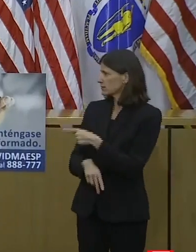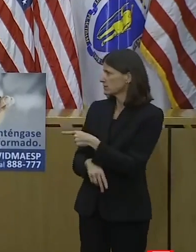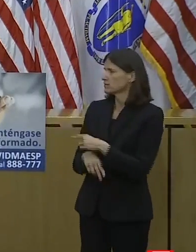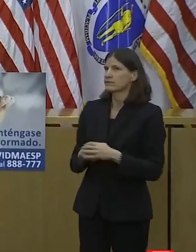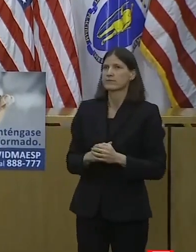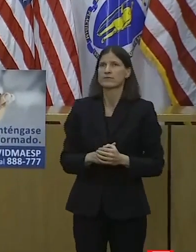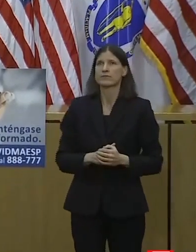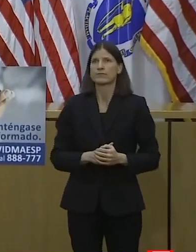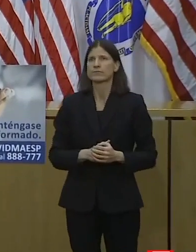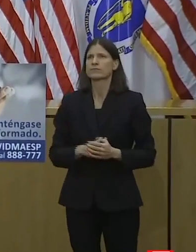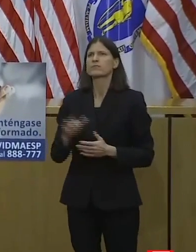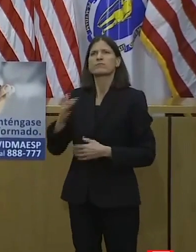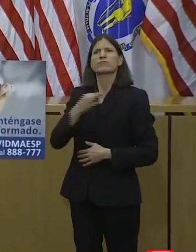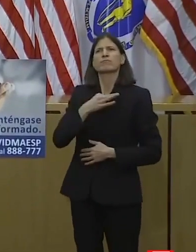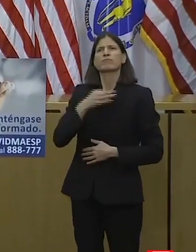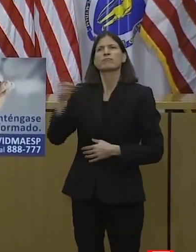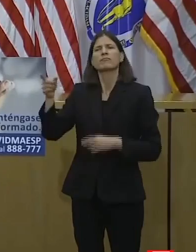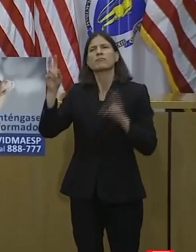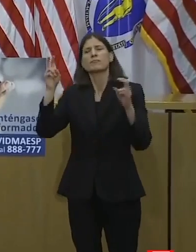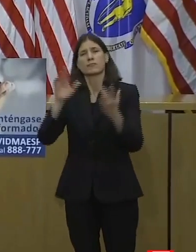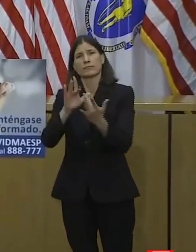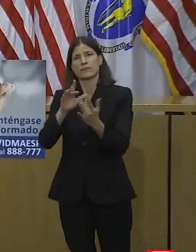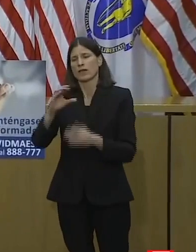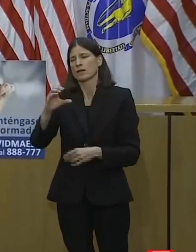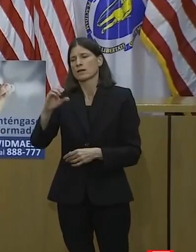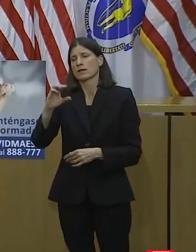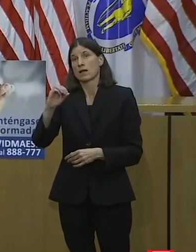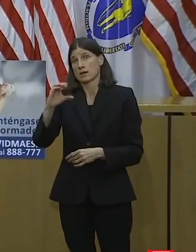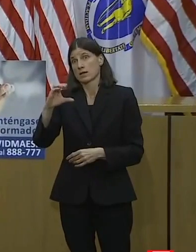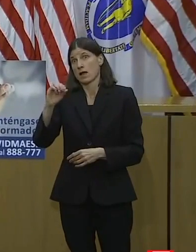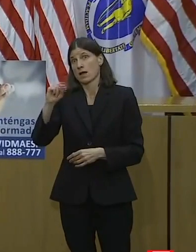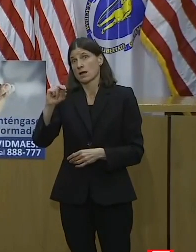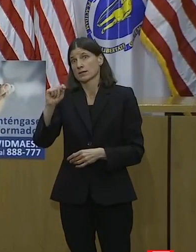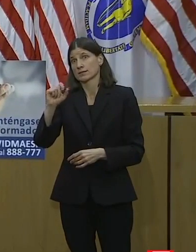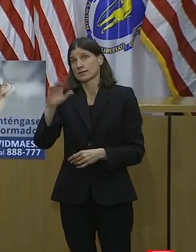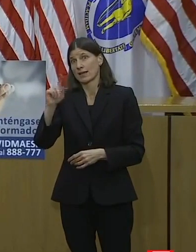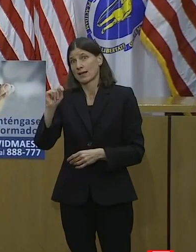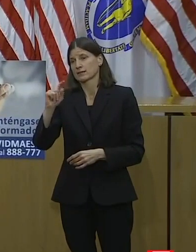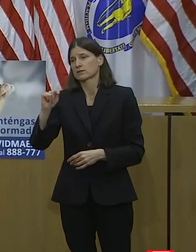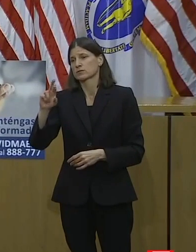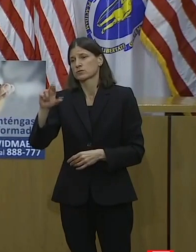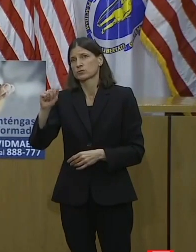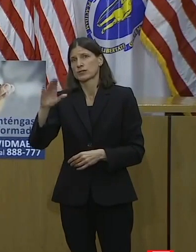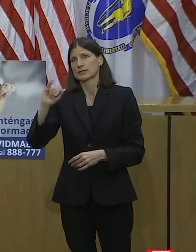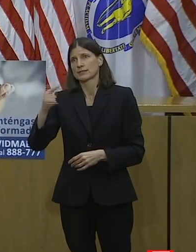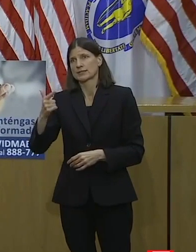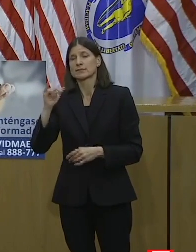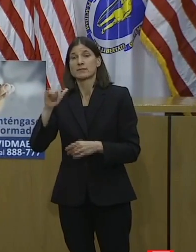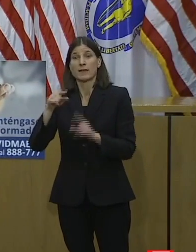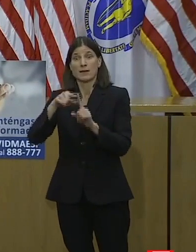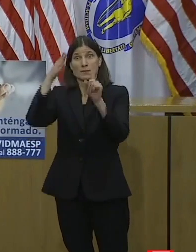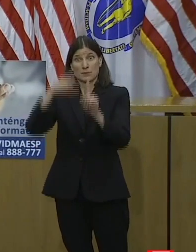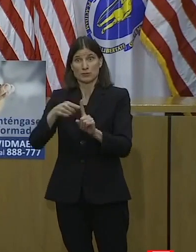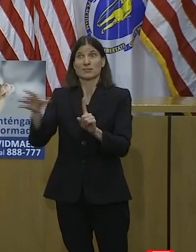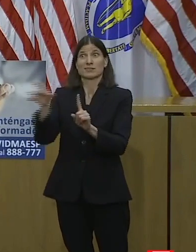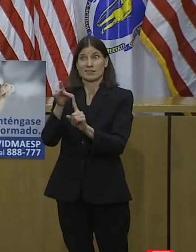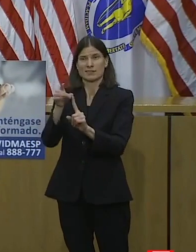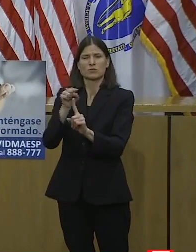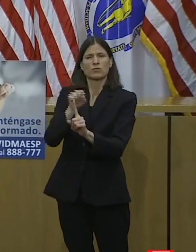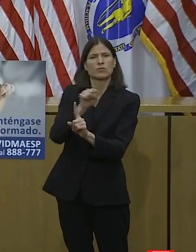Kind of never stopped, really. It's just getting bigger. Right, it's getting bigger. So we are ramping up I'm assuming you're talking about the